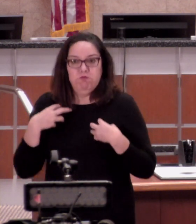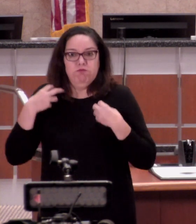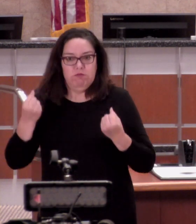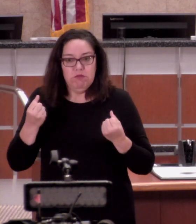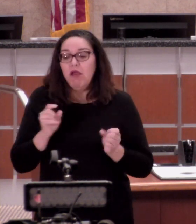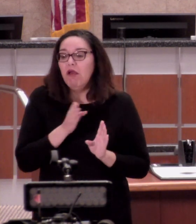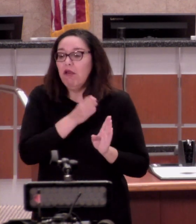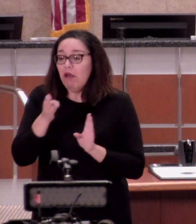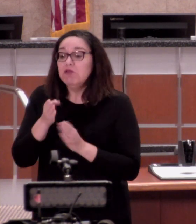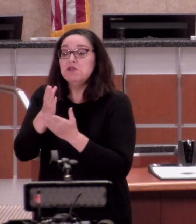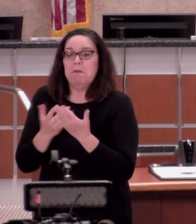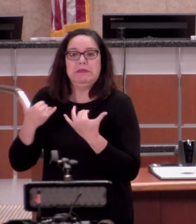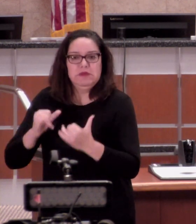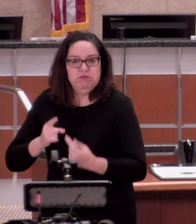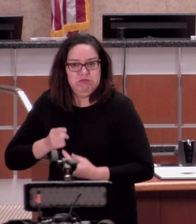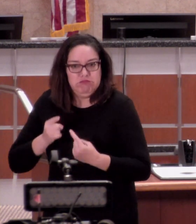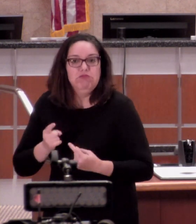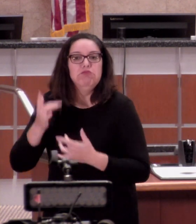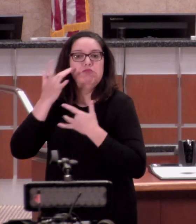illness.